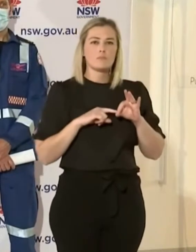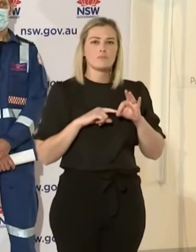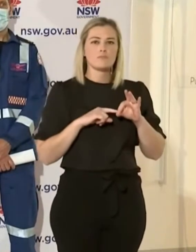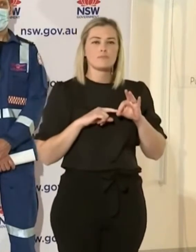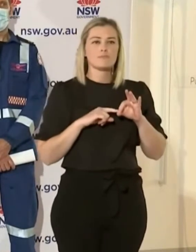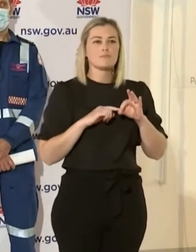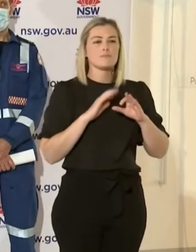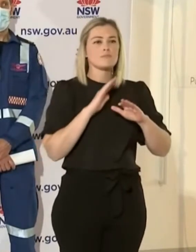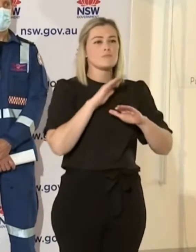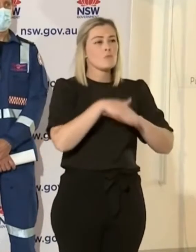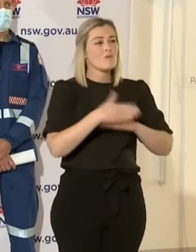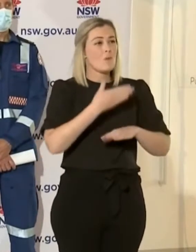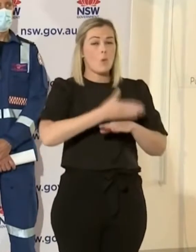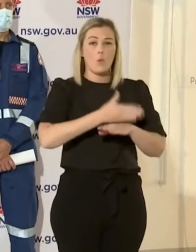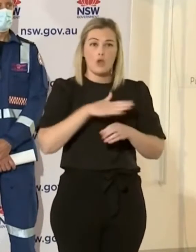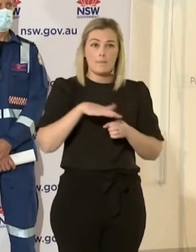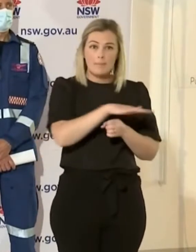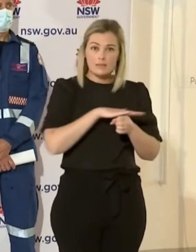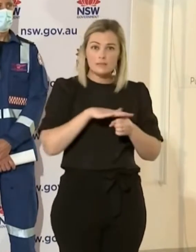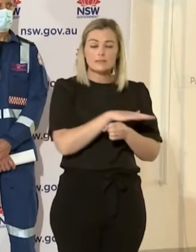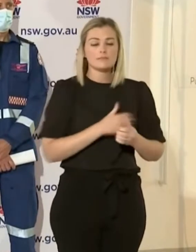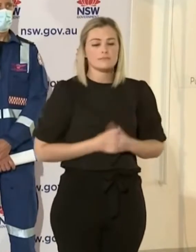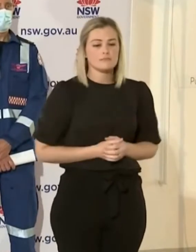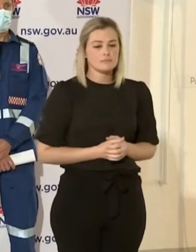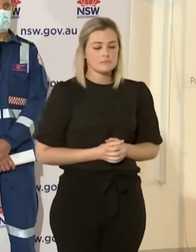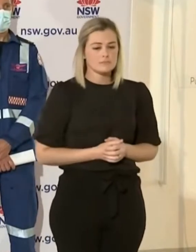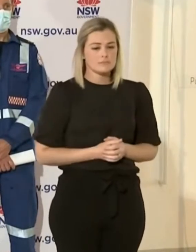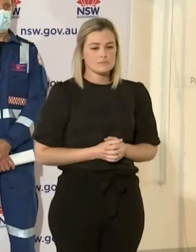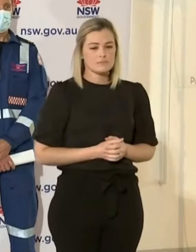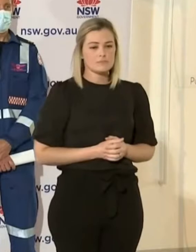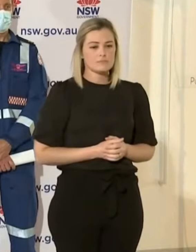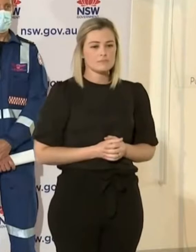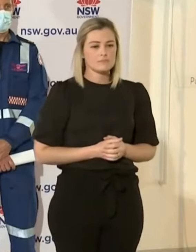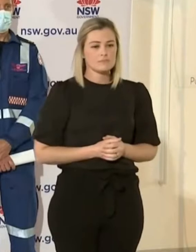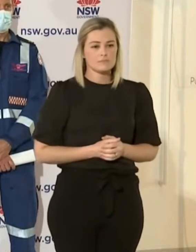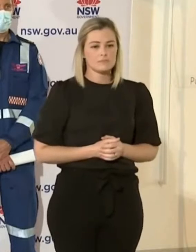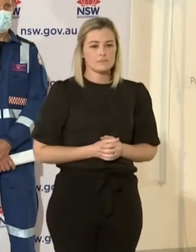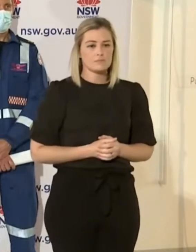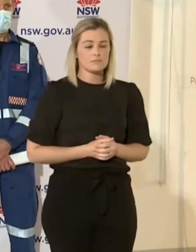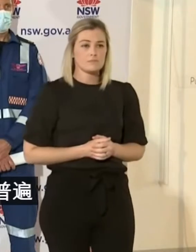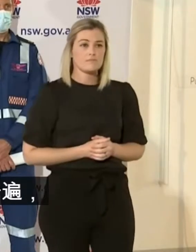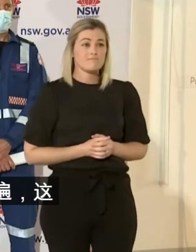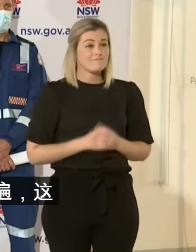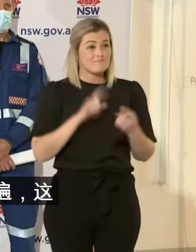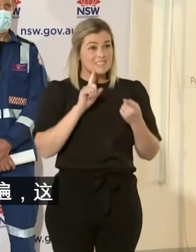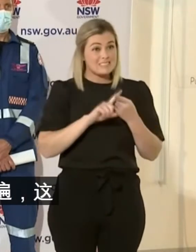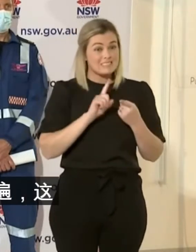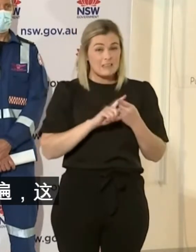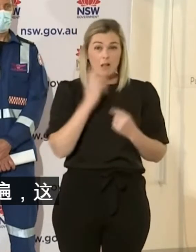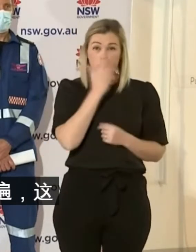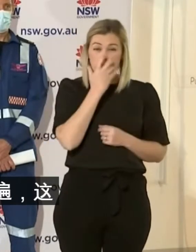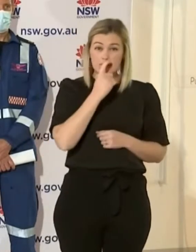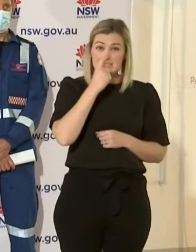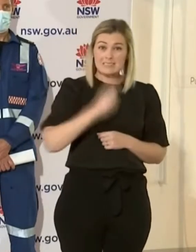Day. How do we know how prevalent still is the transmission of the illness at